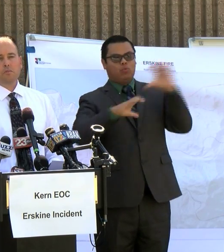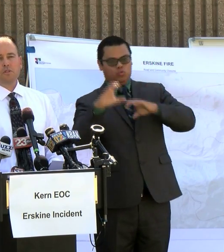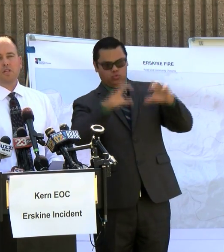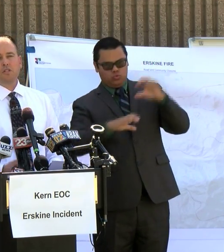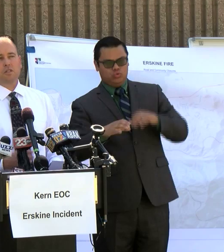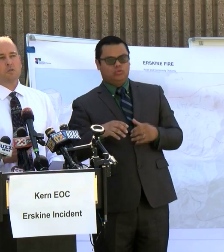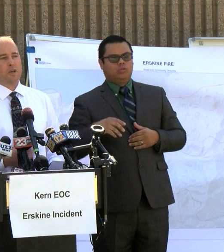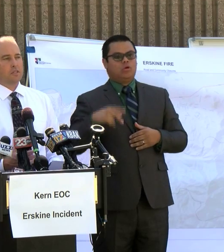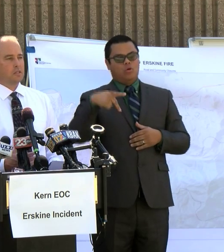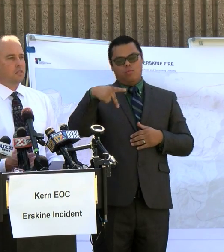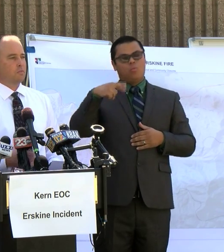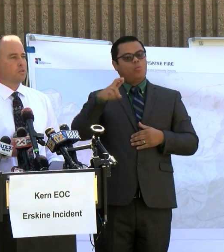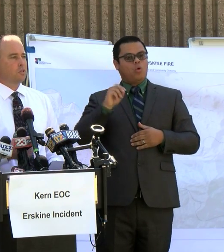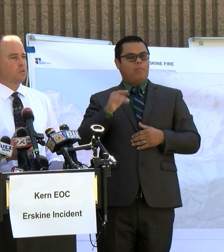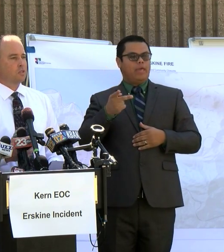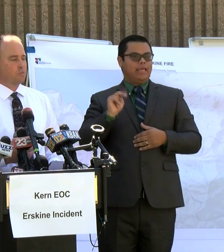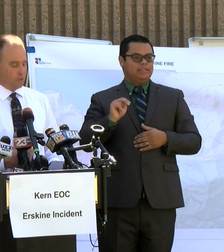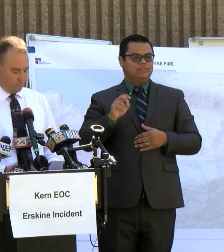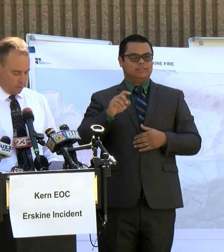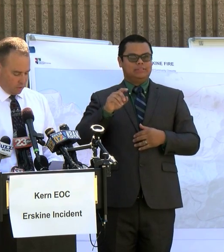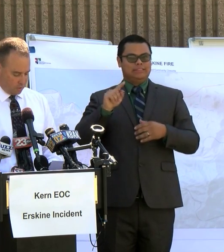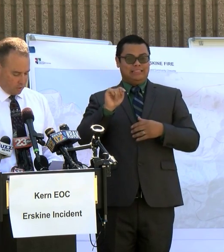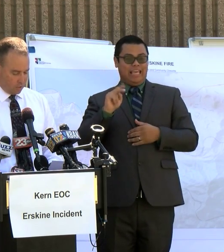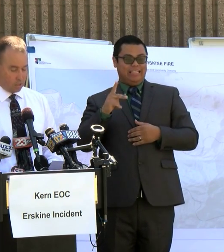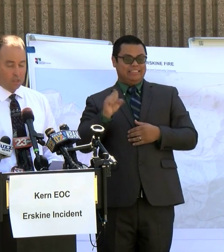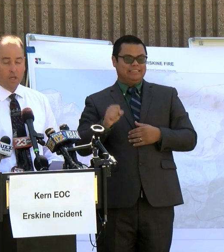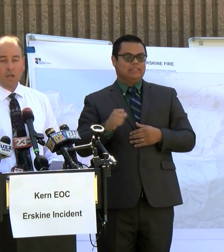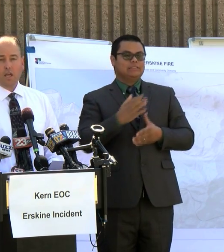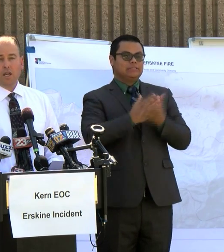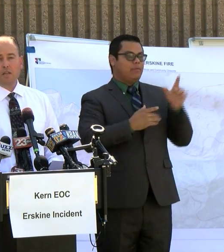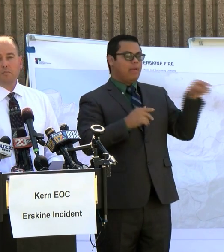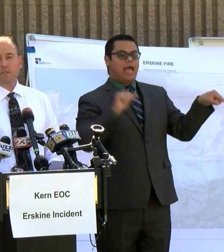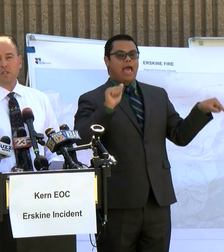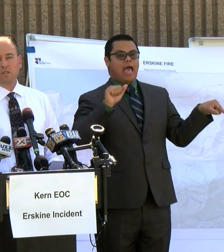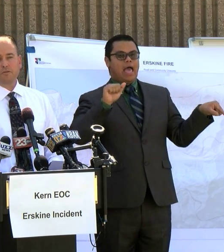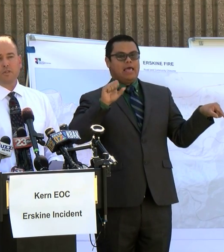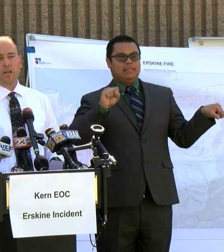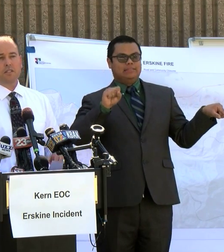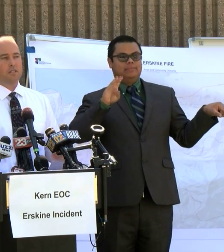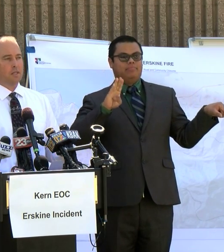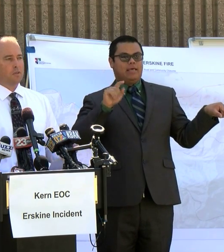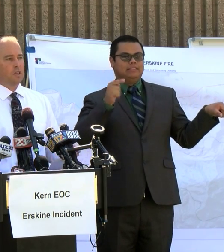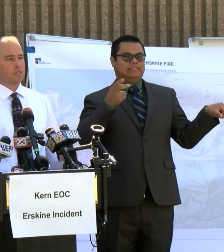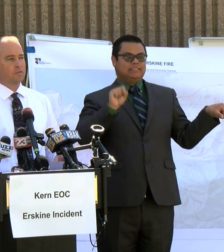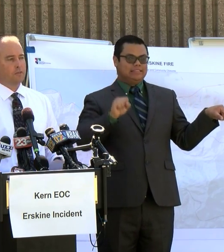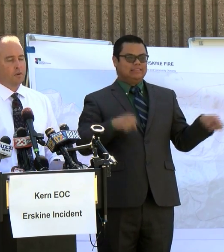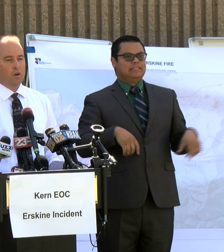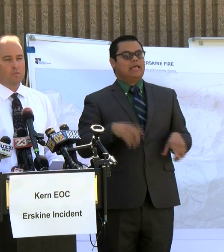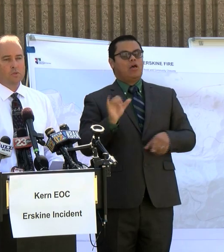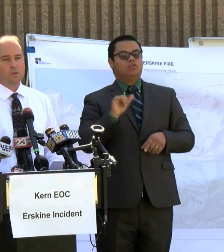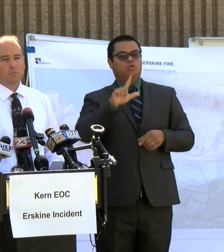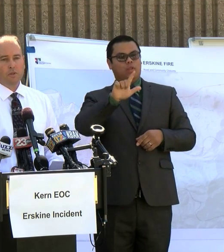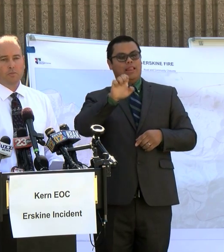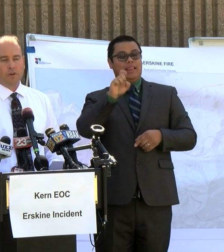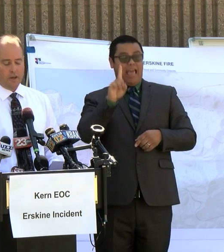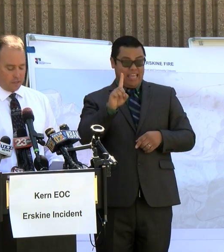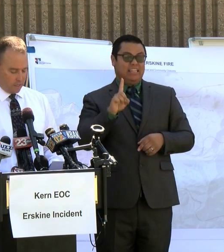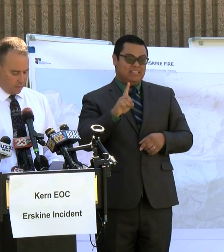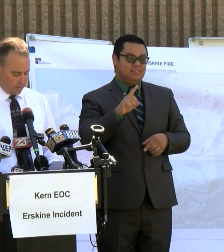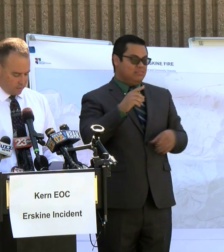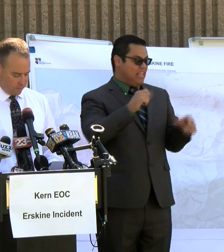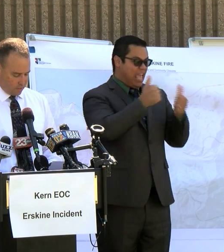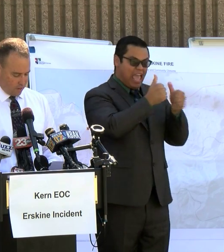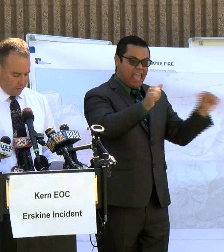tanks, potential asbestos that was used as a building material, and the potential for lead contamination from homes built prior